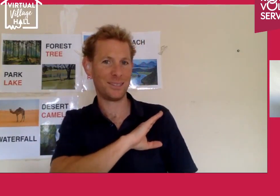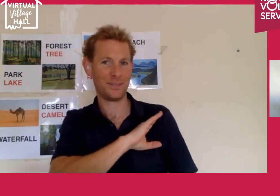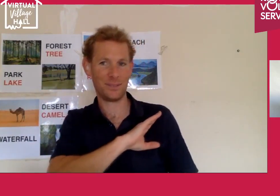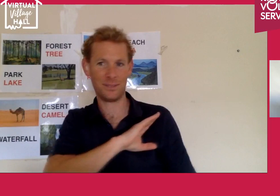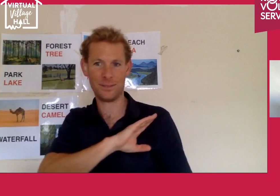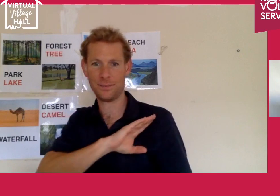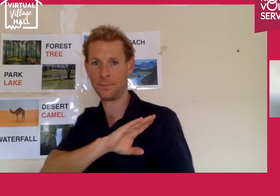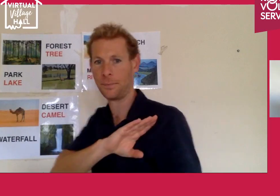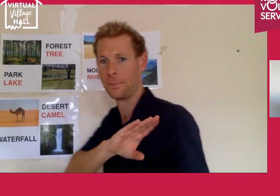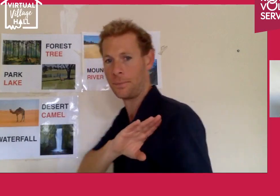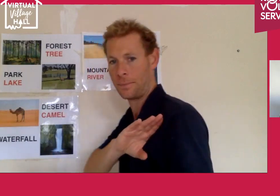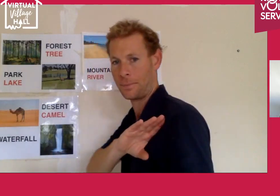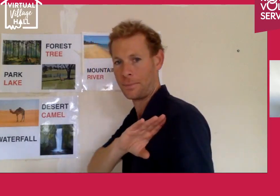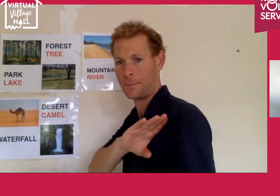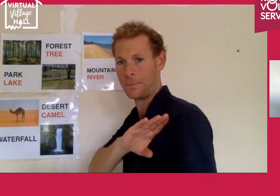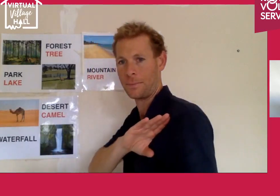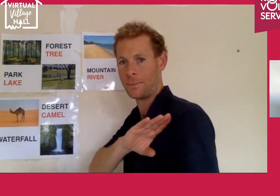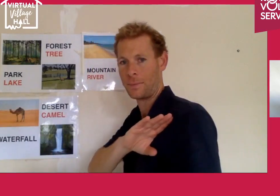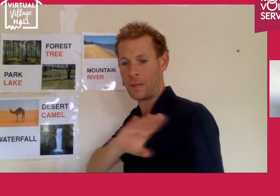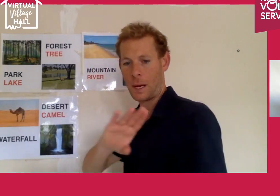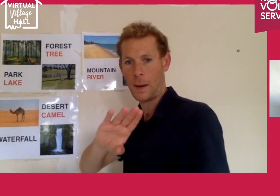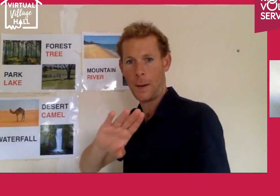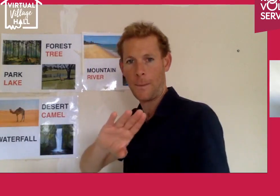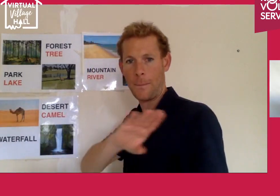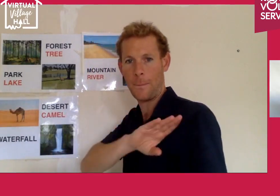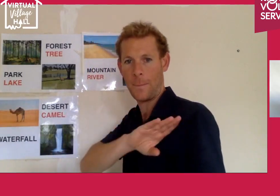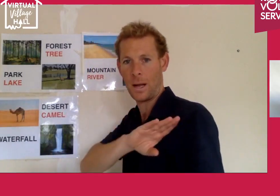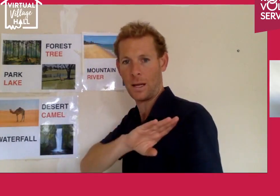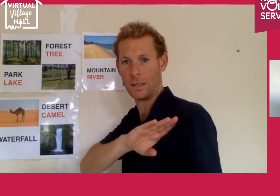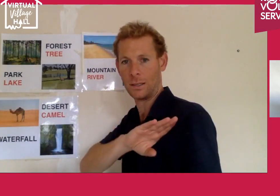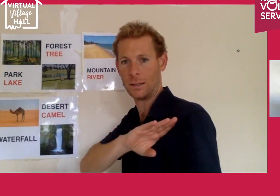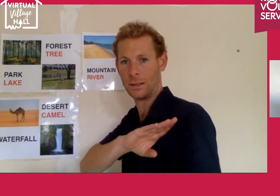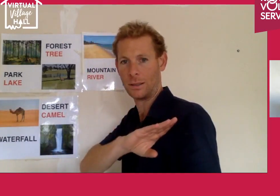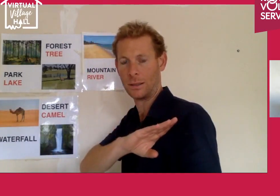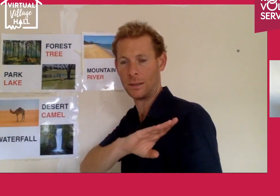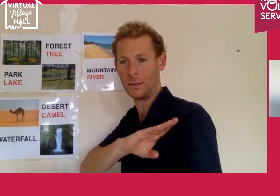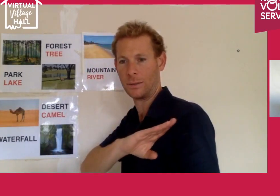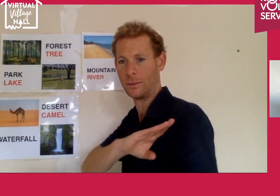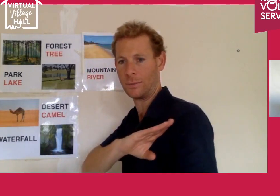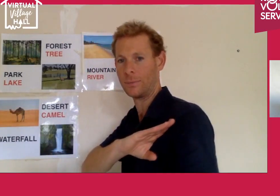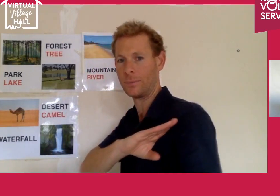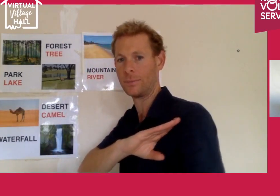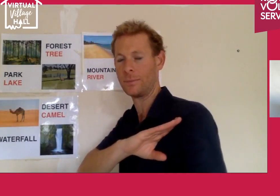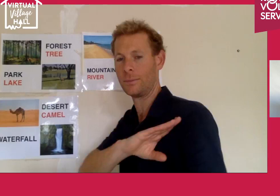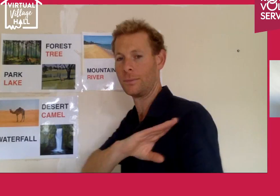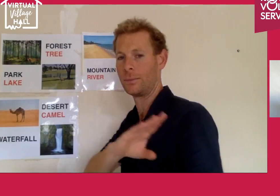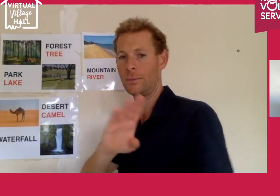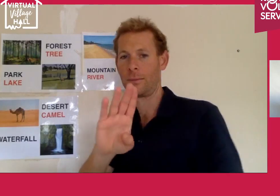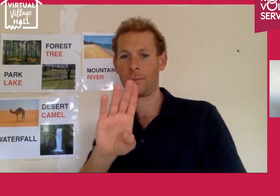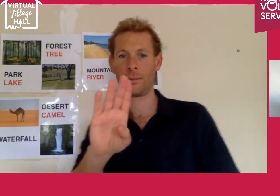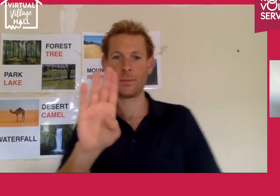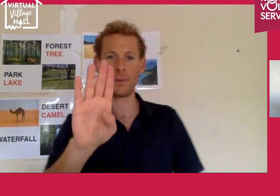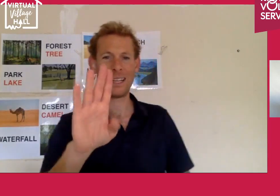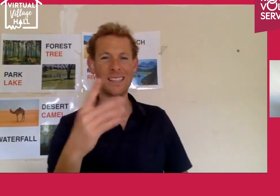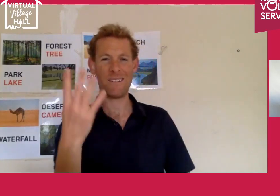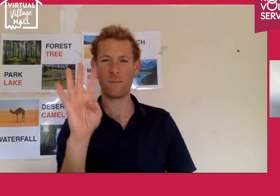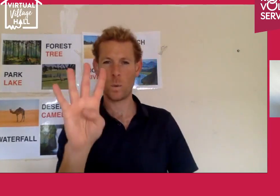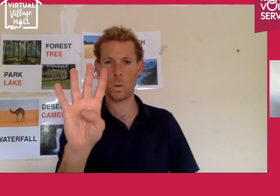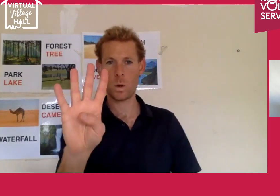visual sign. And then the second sign is this one, park, park. So a flat